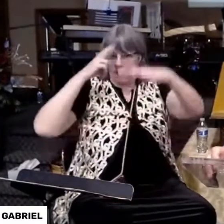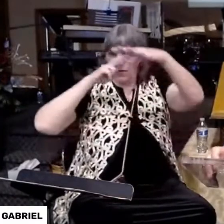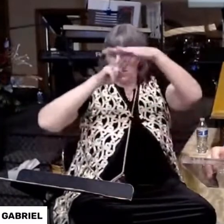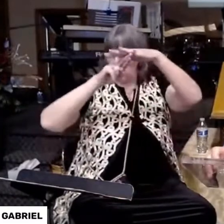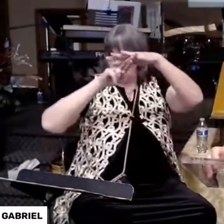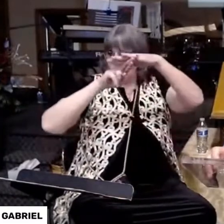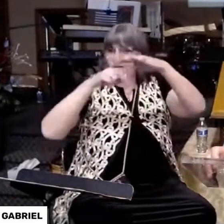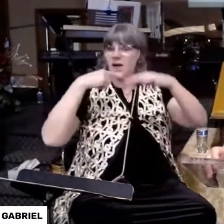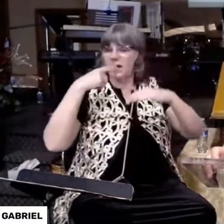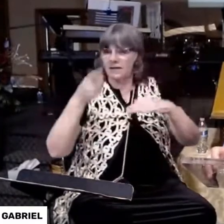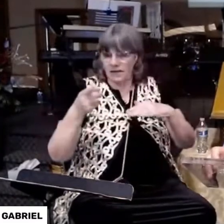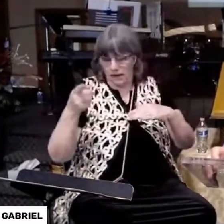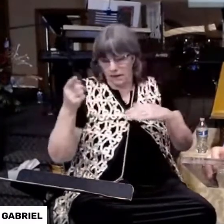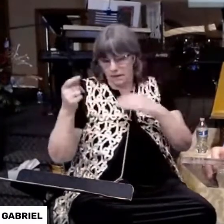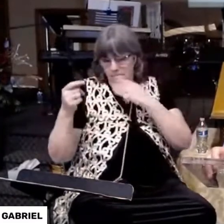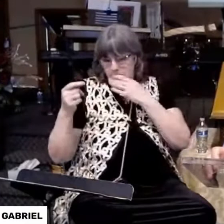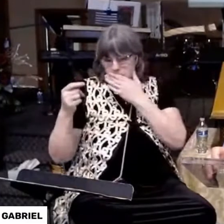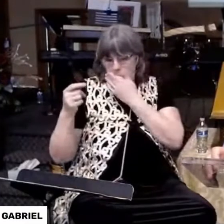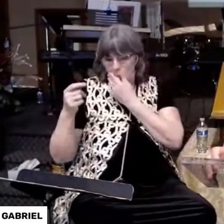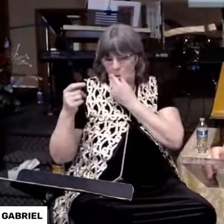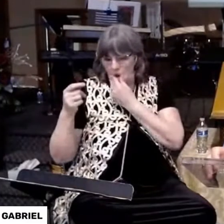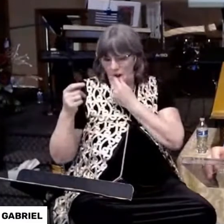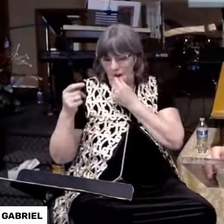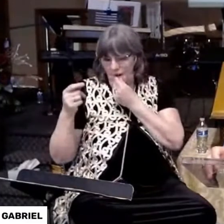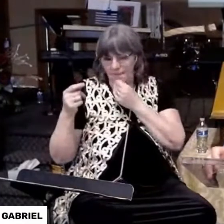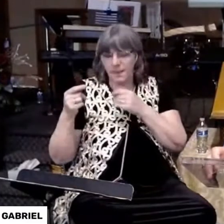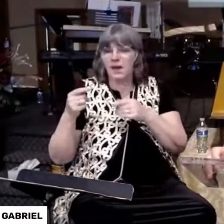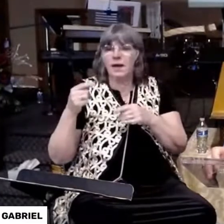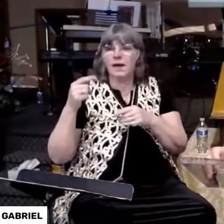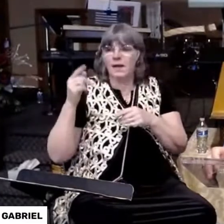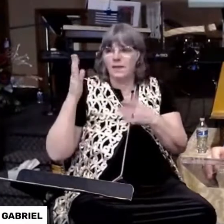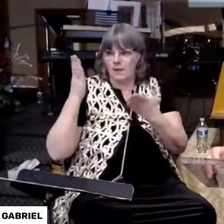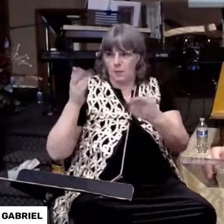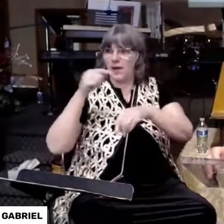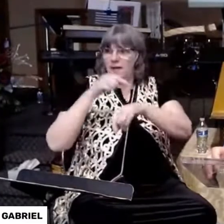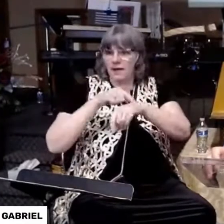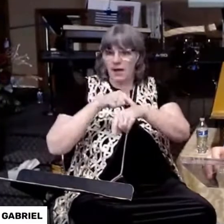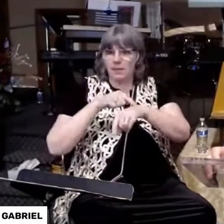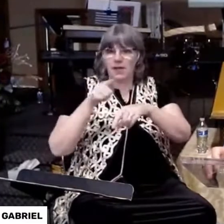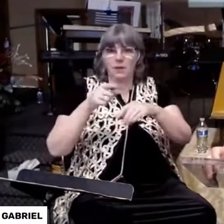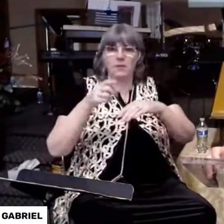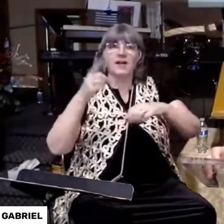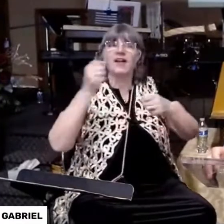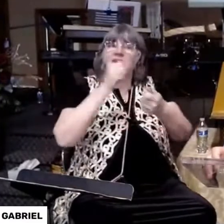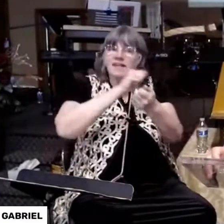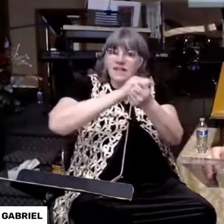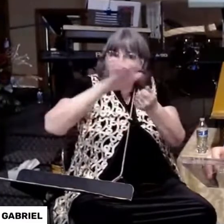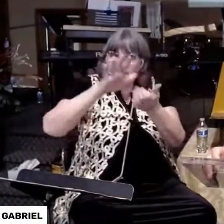Revelation speaks of the time for destroying those who destroy the earth.